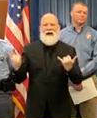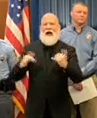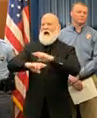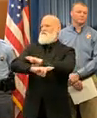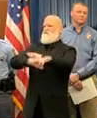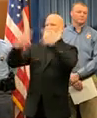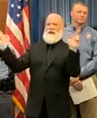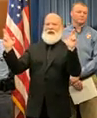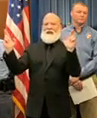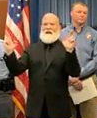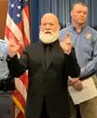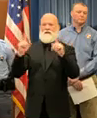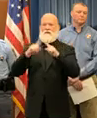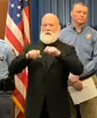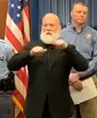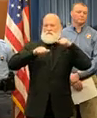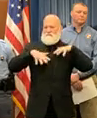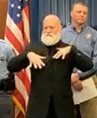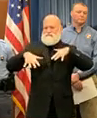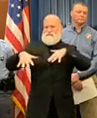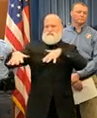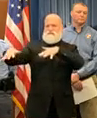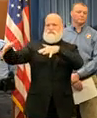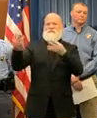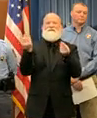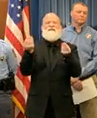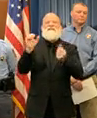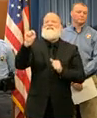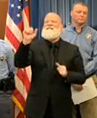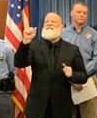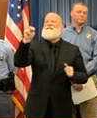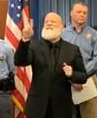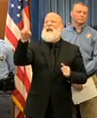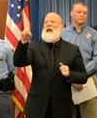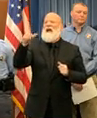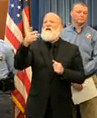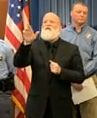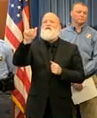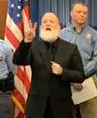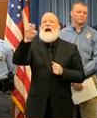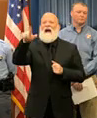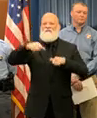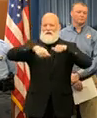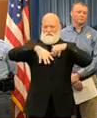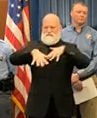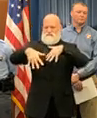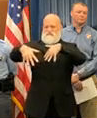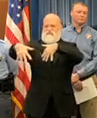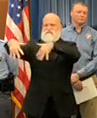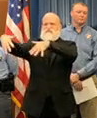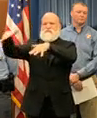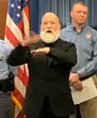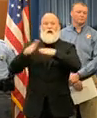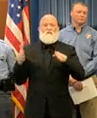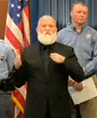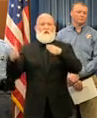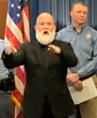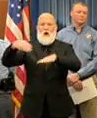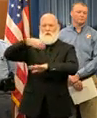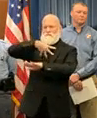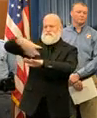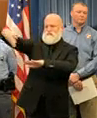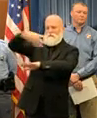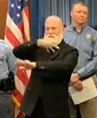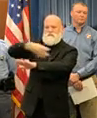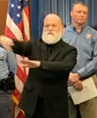salt and gravel on the roadways to try to get the accumulation off the roadways as it comes in. This is a very